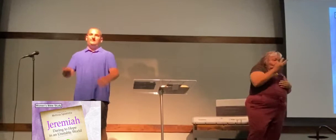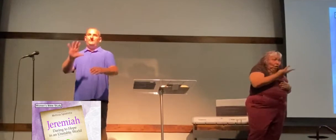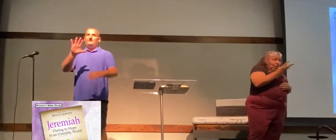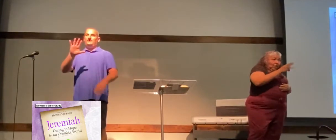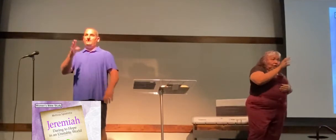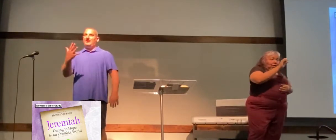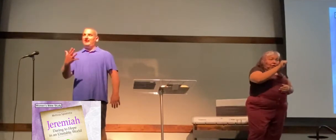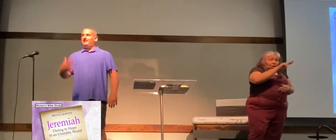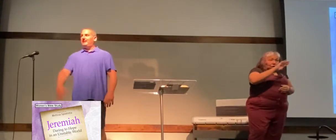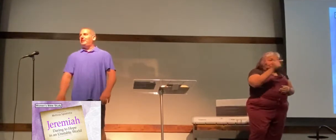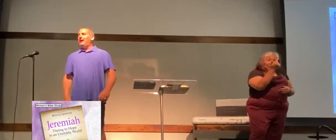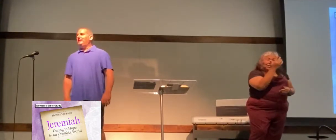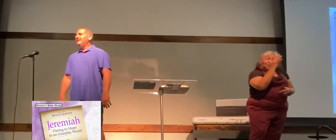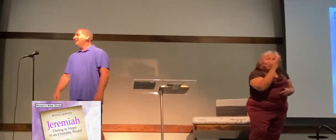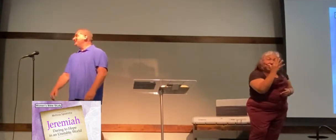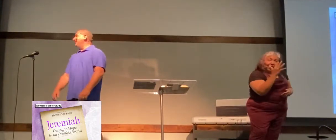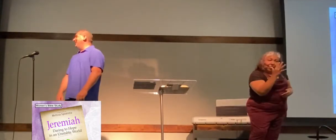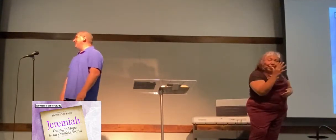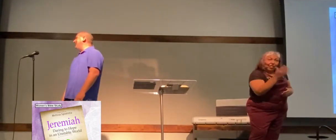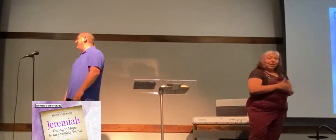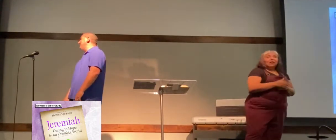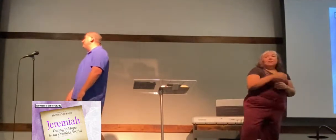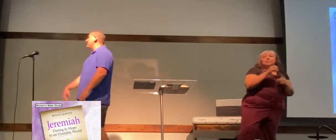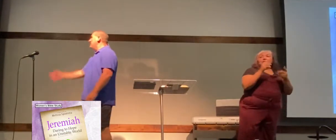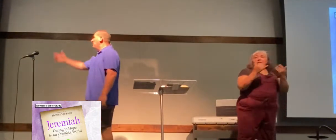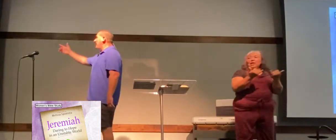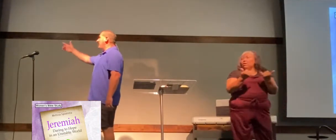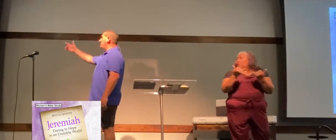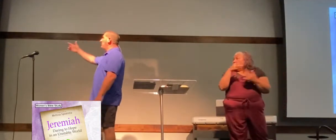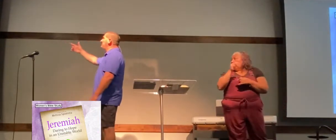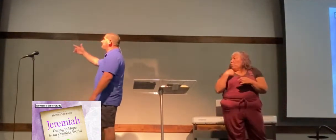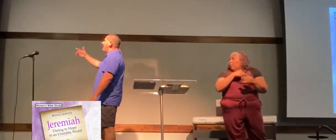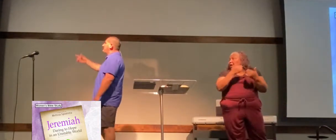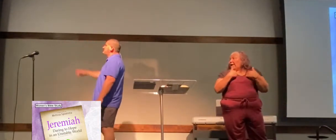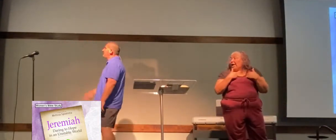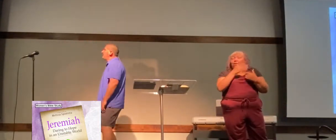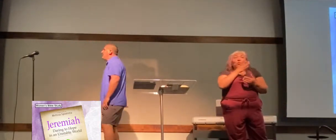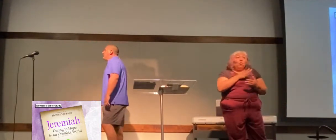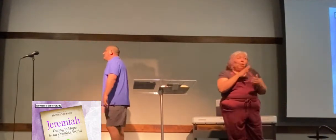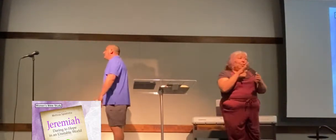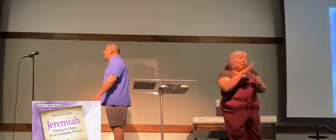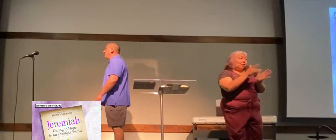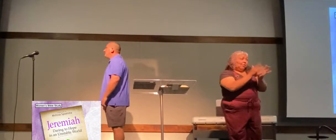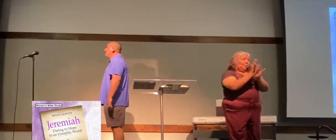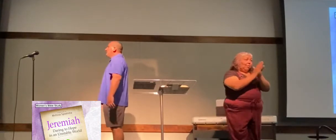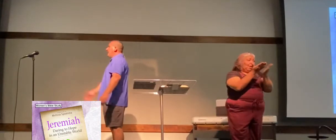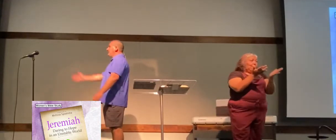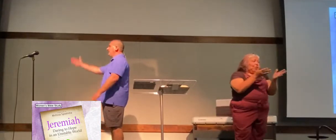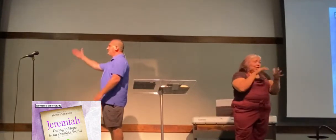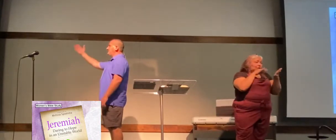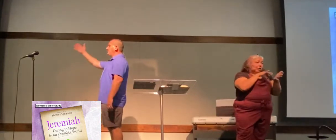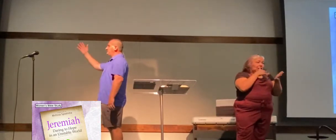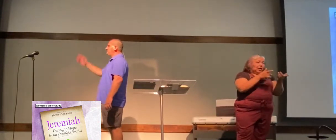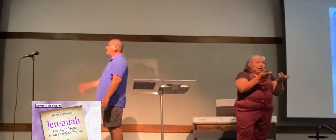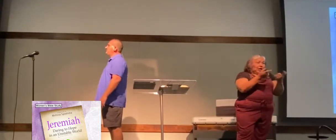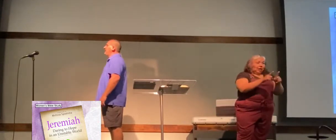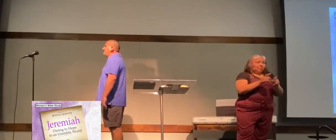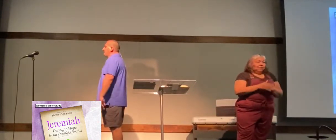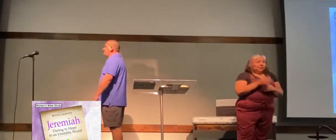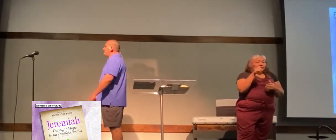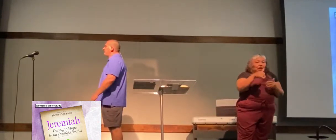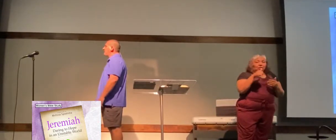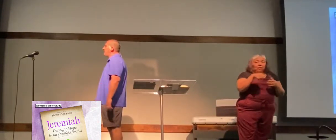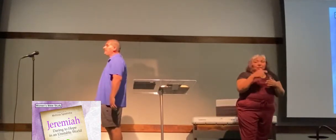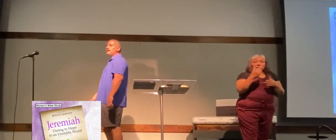August 5th, all right? So we have a women's Bible study coming up. And so they're doing it